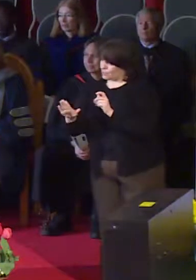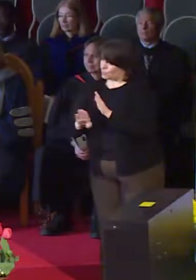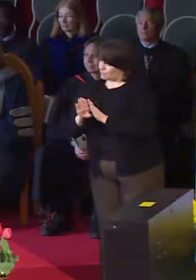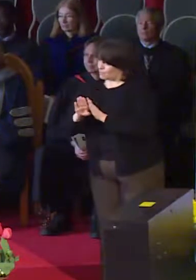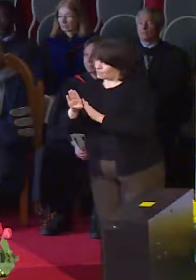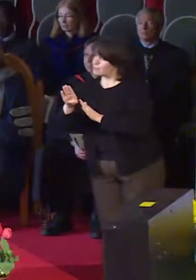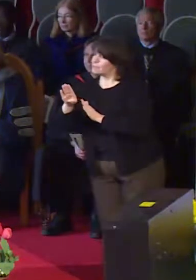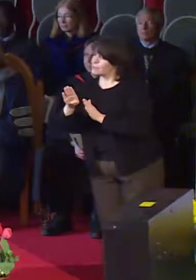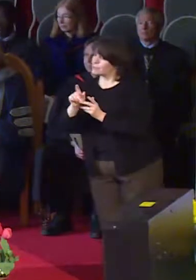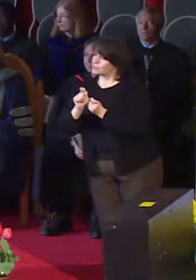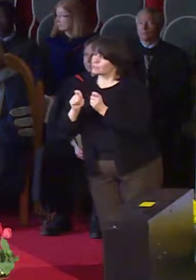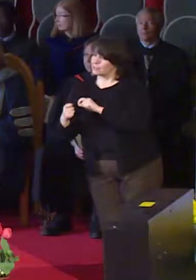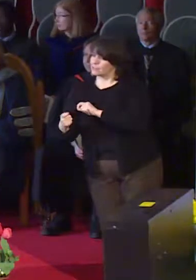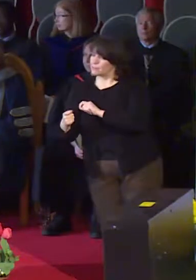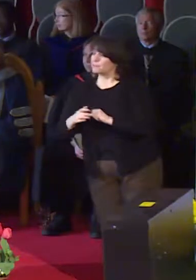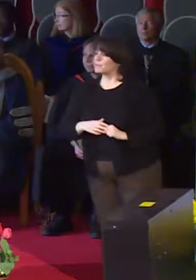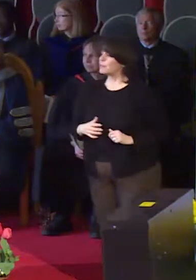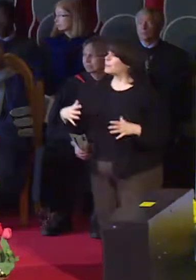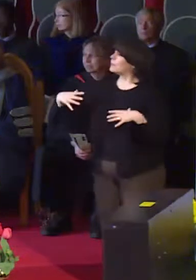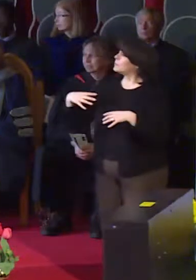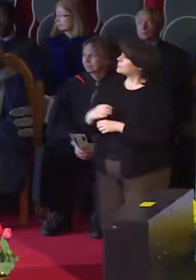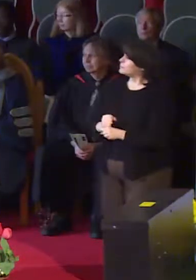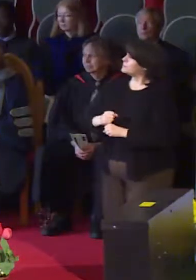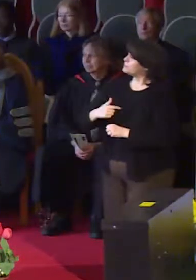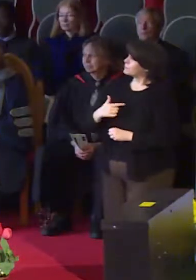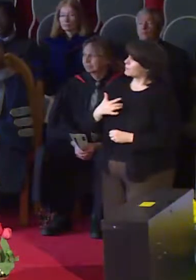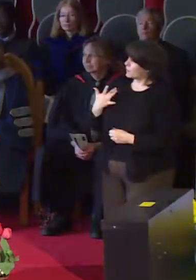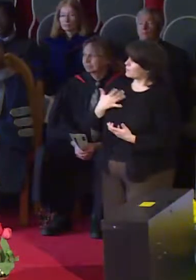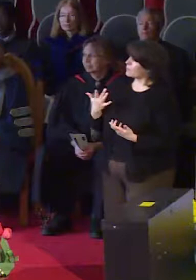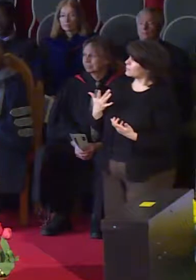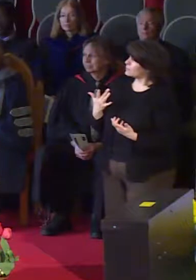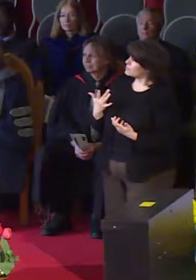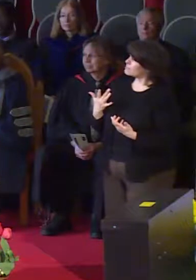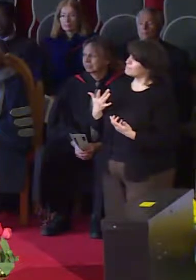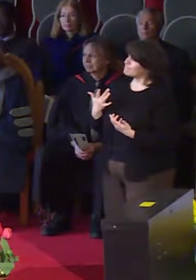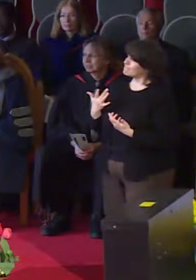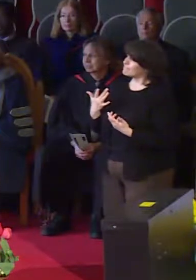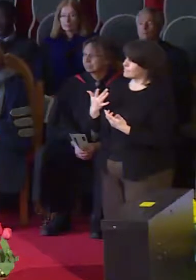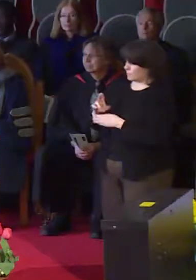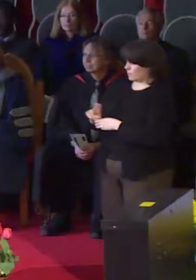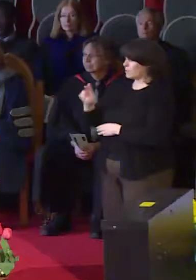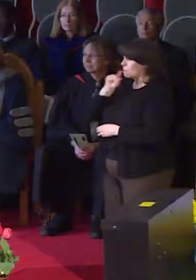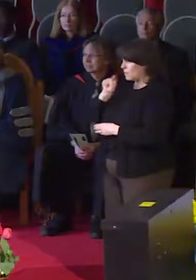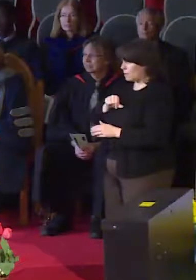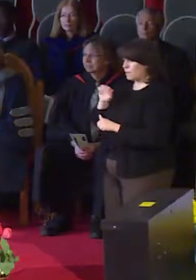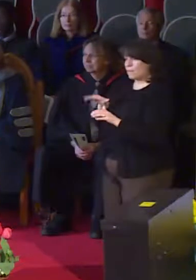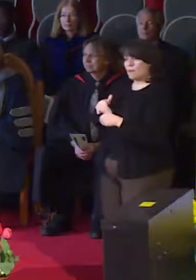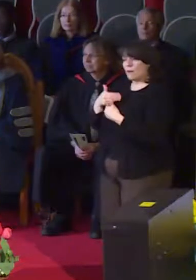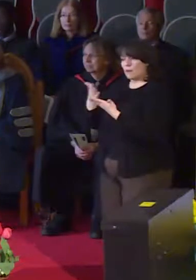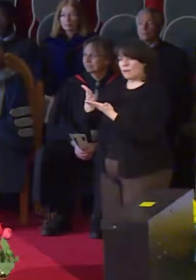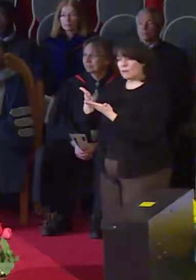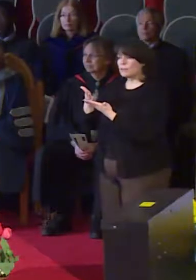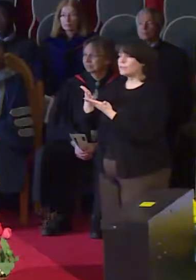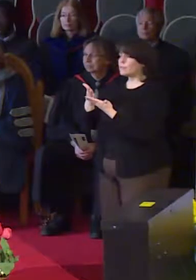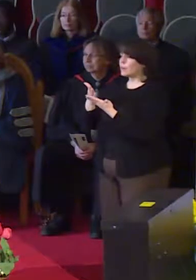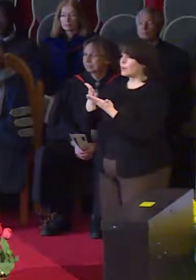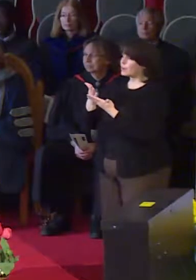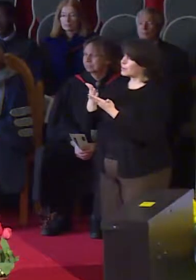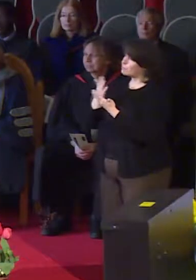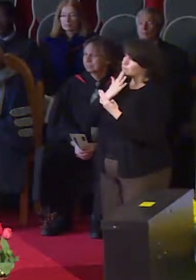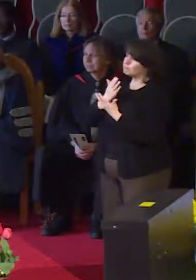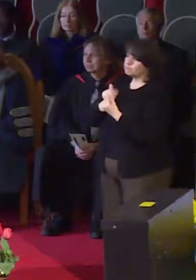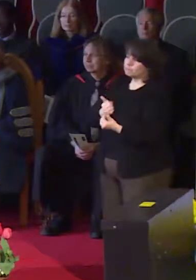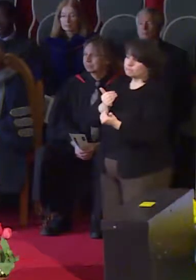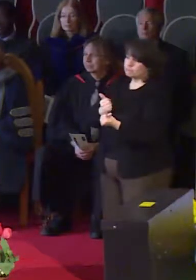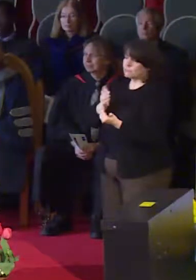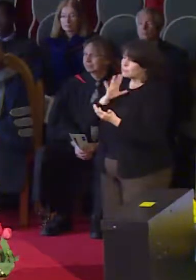development. So in short, I believe that we have the university has contributed in providing you with a nurturing